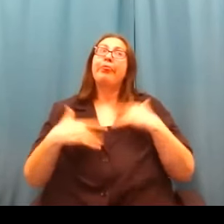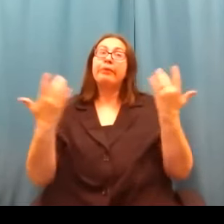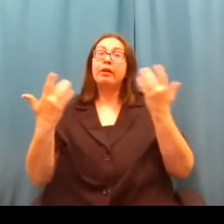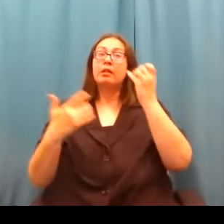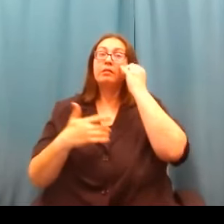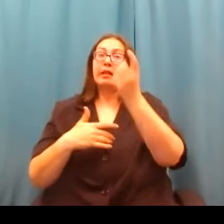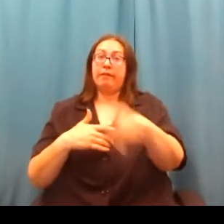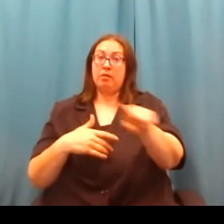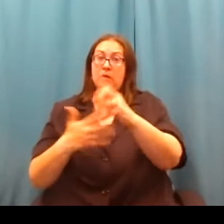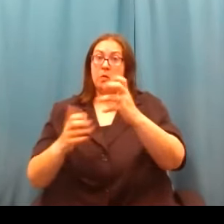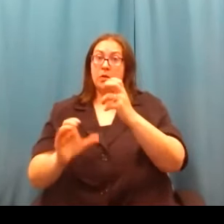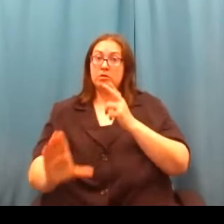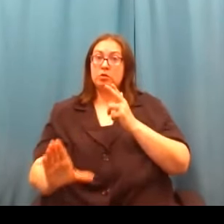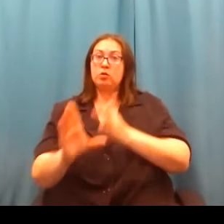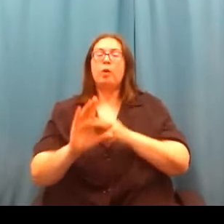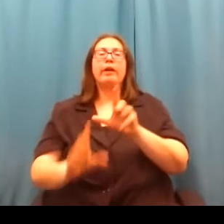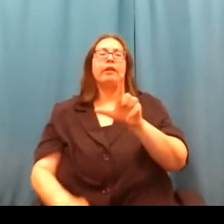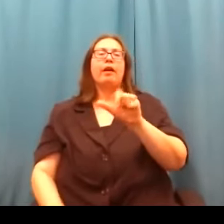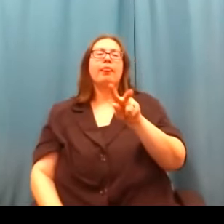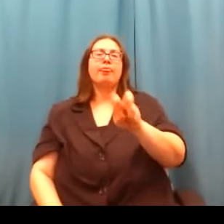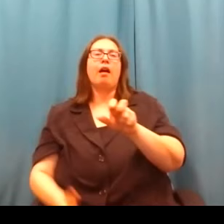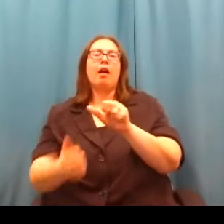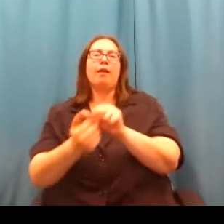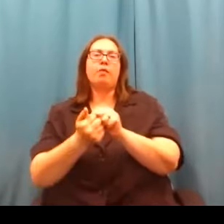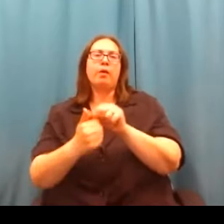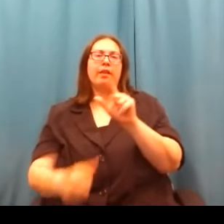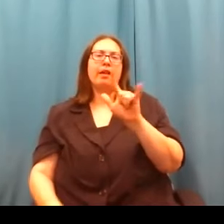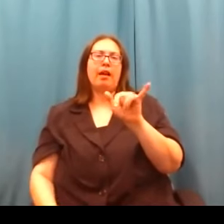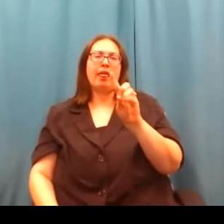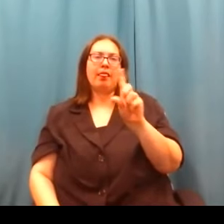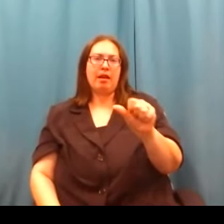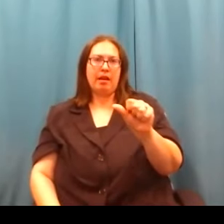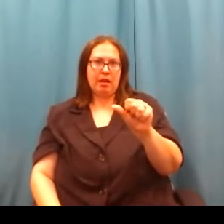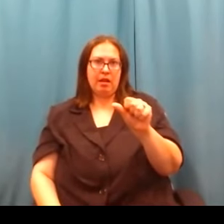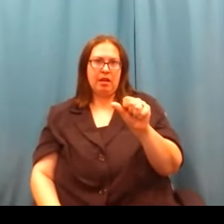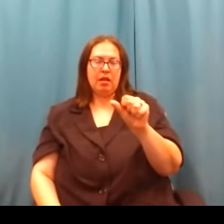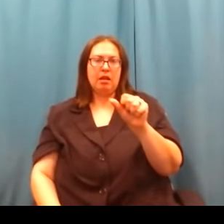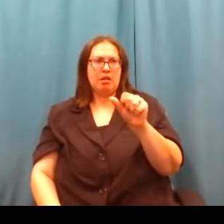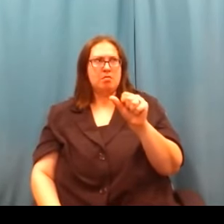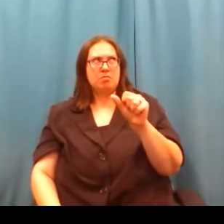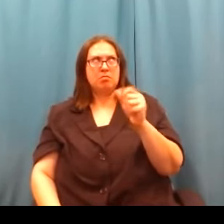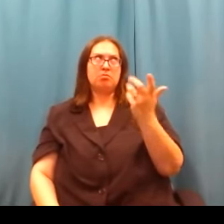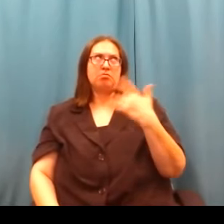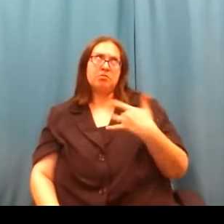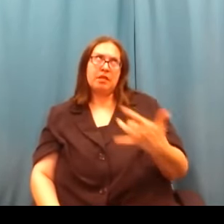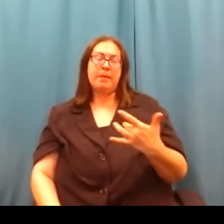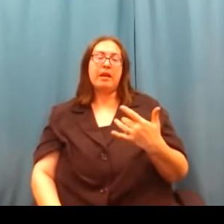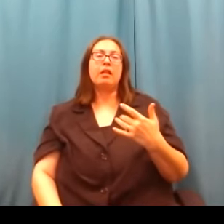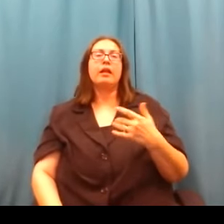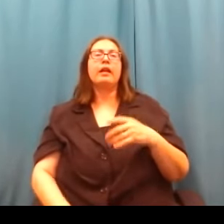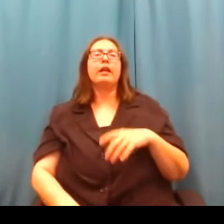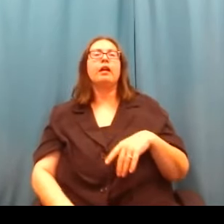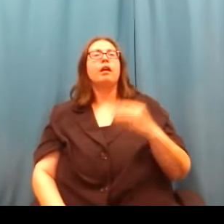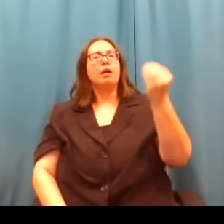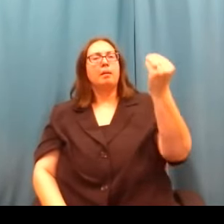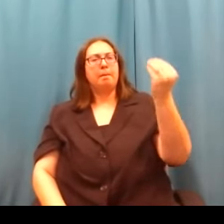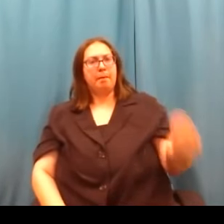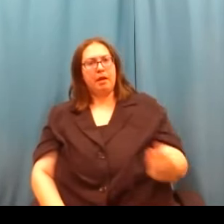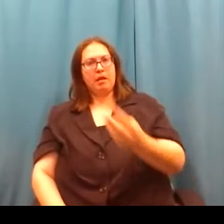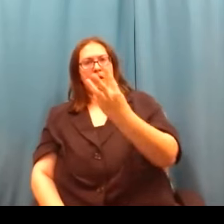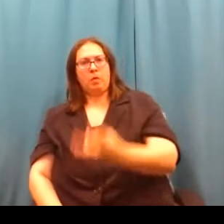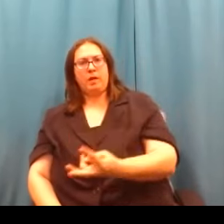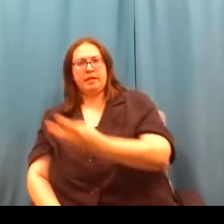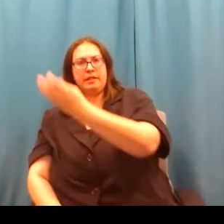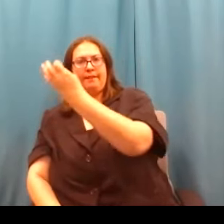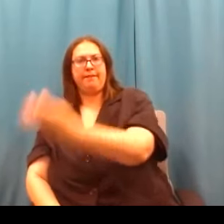you want to join what's called Live with Lida. And those are usually at 2:00, Monday, Wednesday, and Friday. Once in a while, we